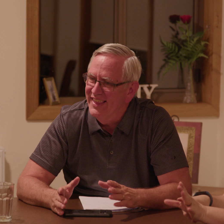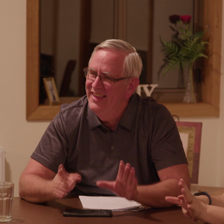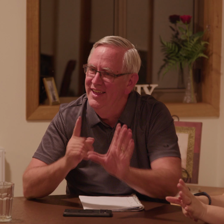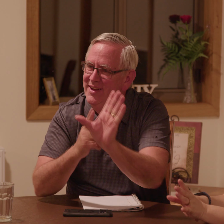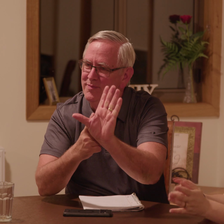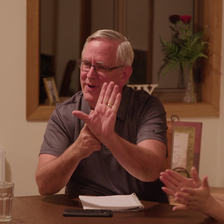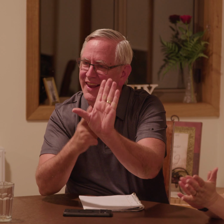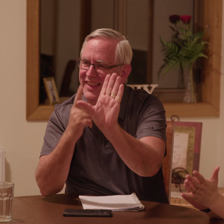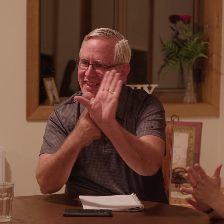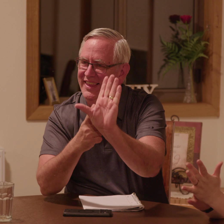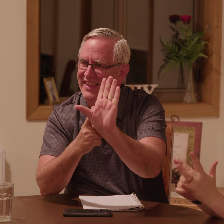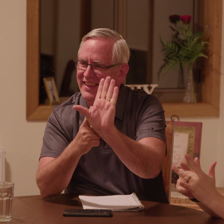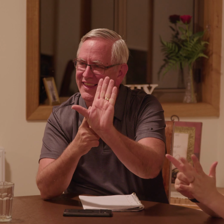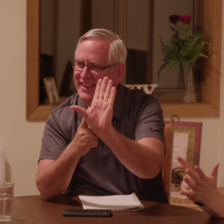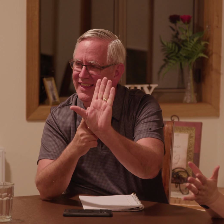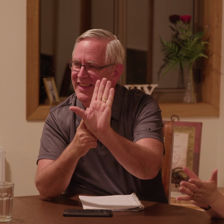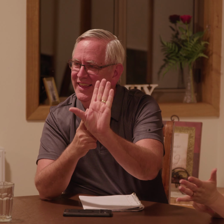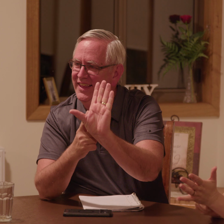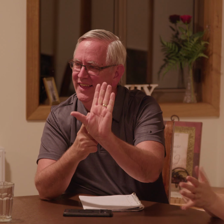You're wrong. No. You just did